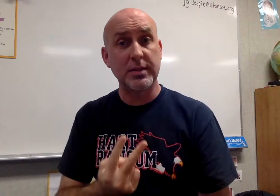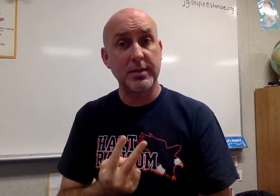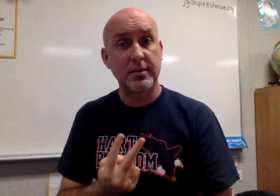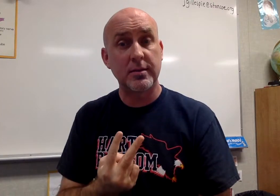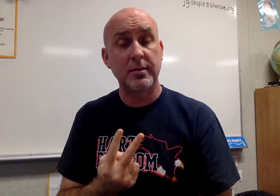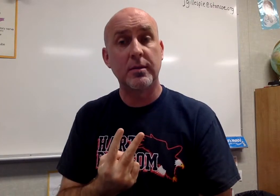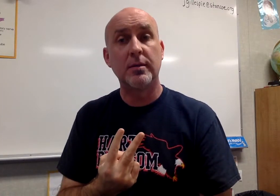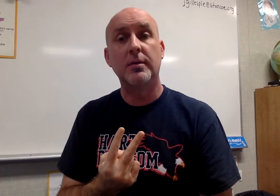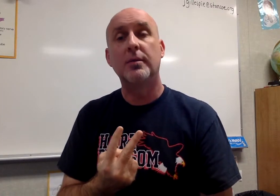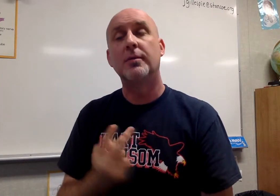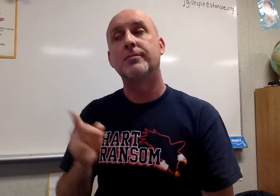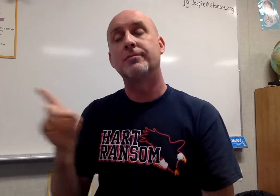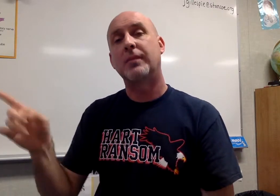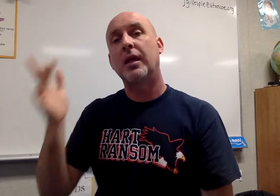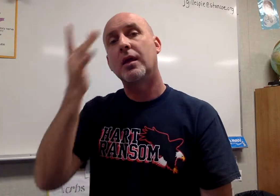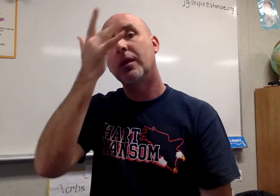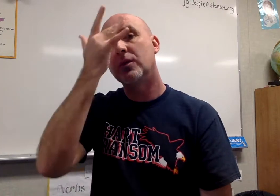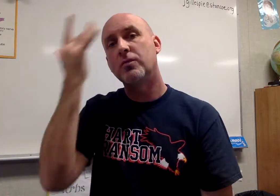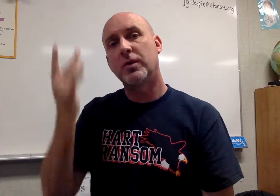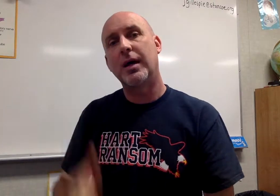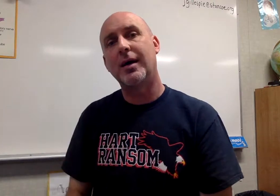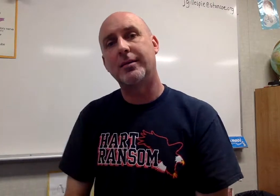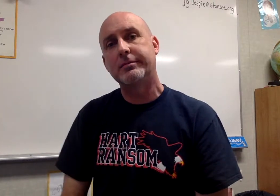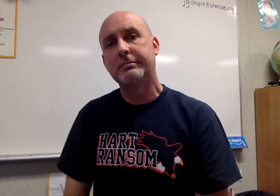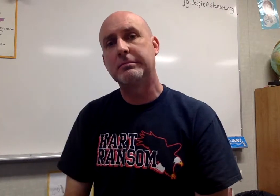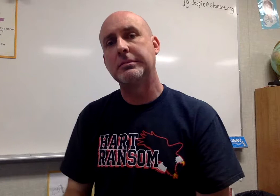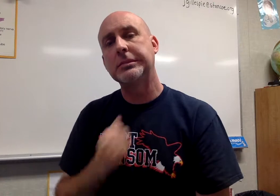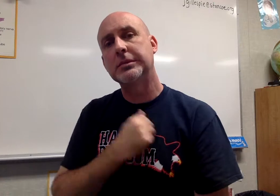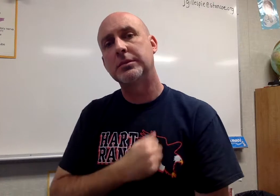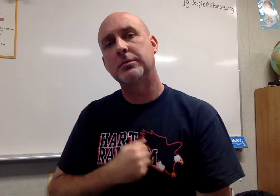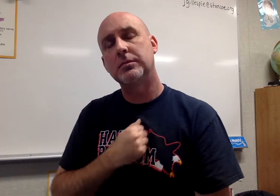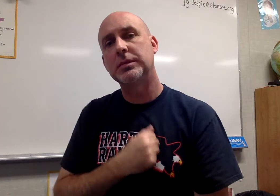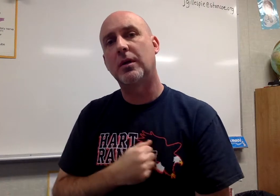voice. And you forgot. Sorry.